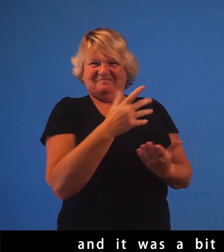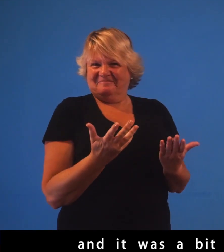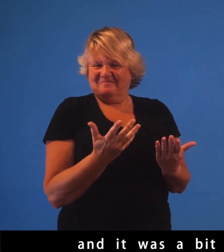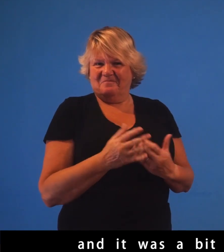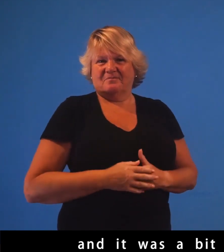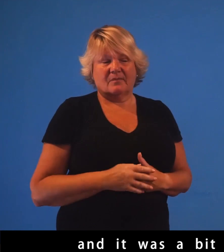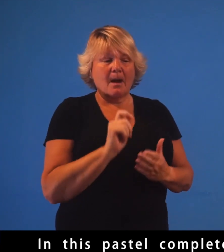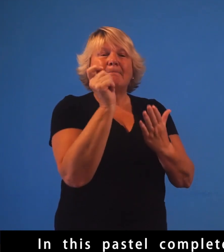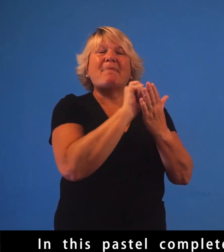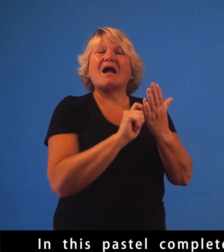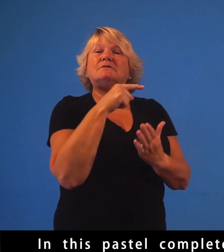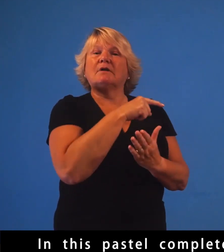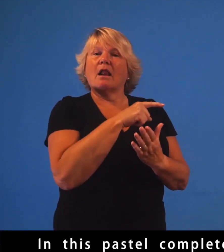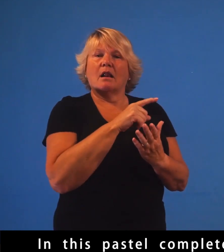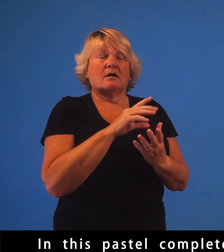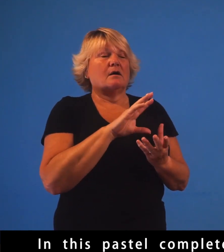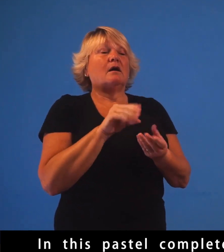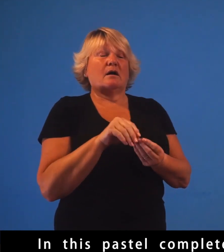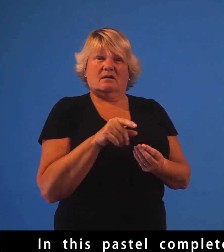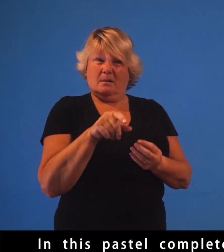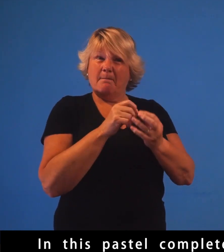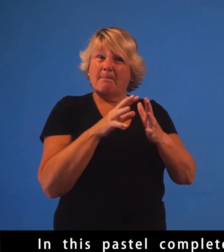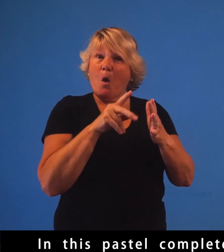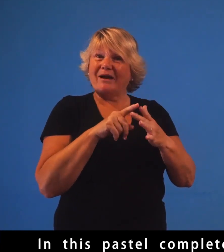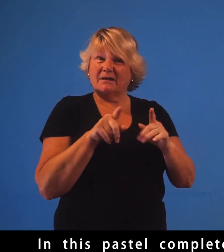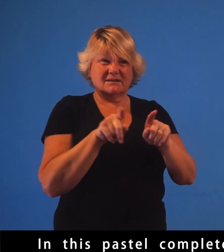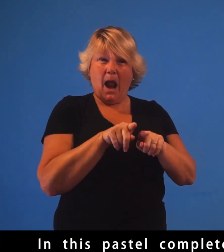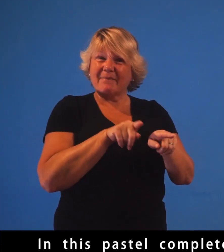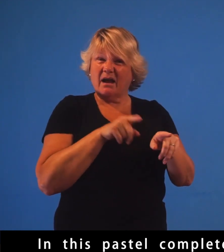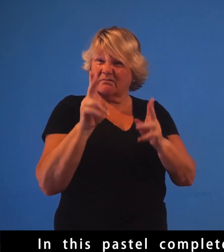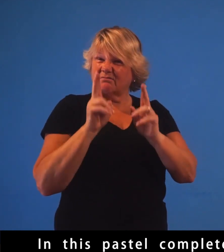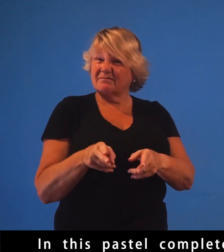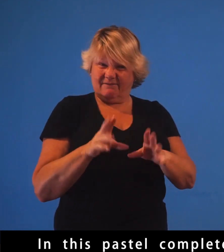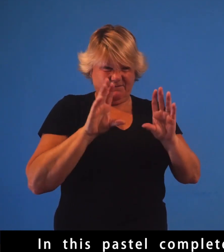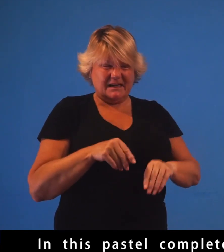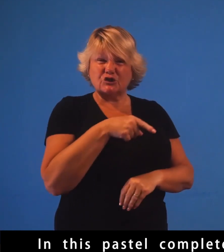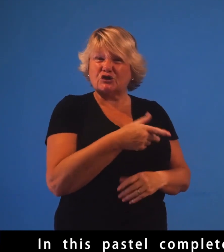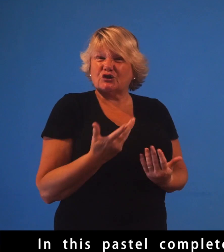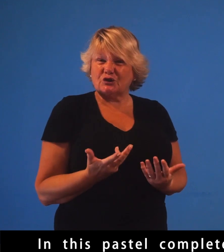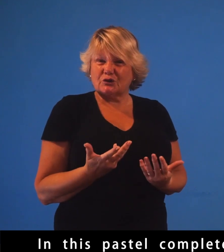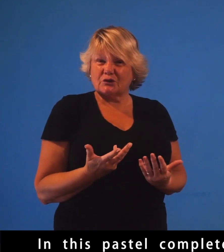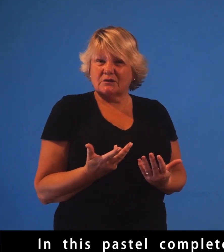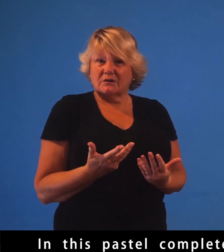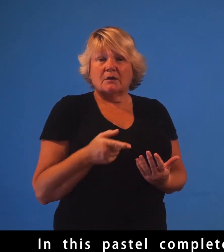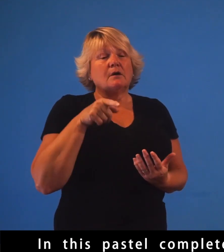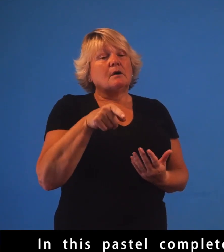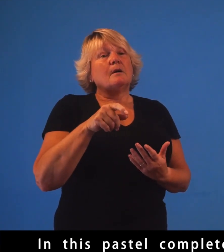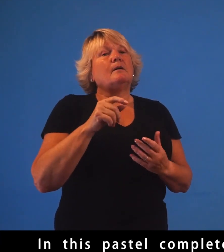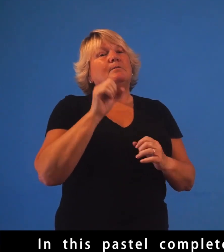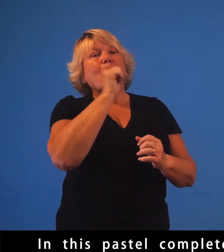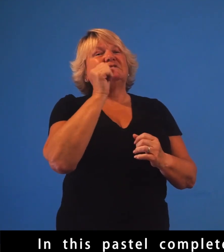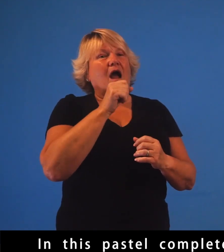mine." In this pastel, completed in the year Bowie died, the pop star stares straight at the viewer.